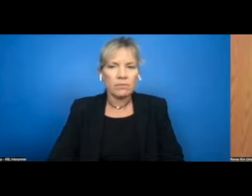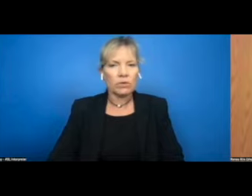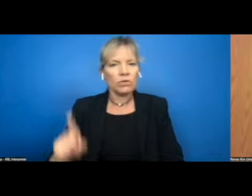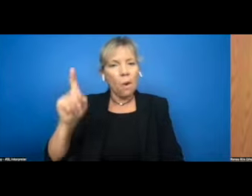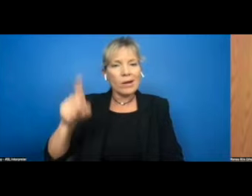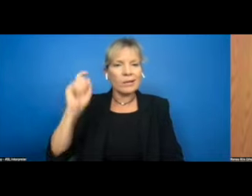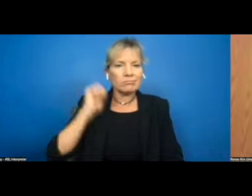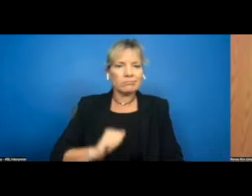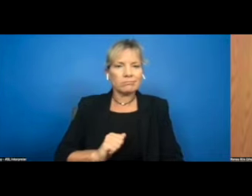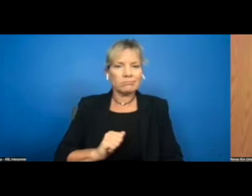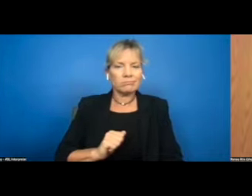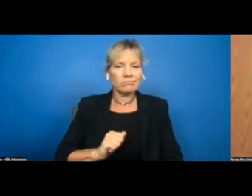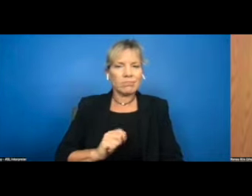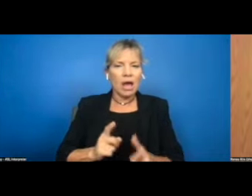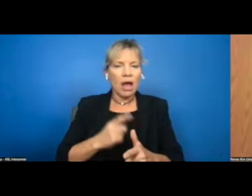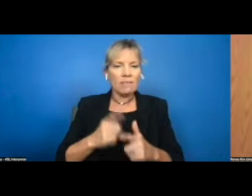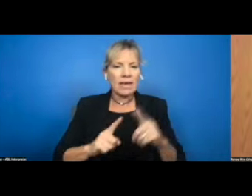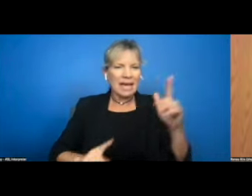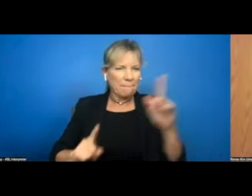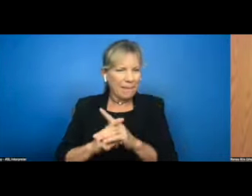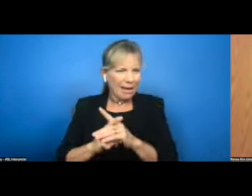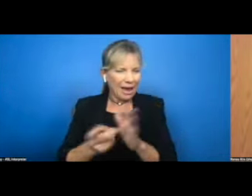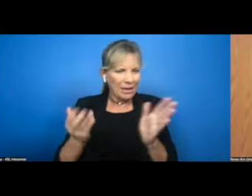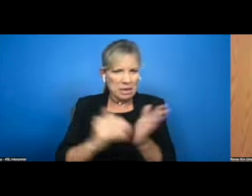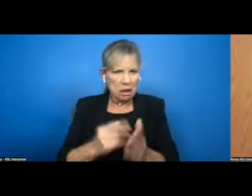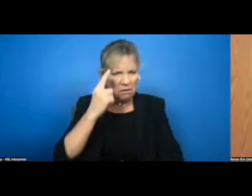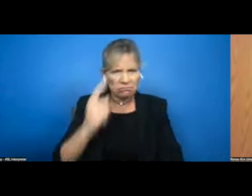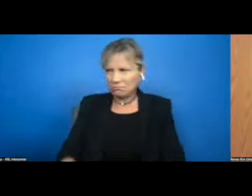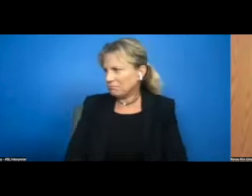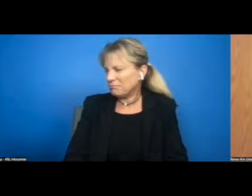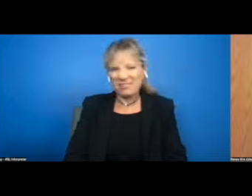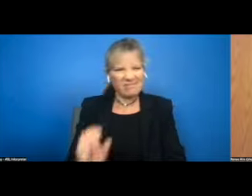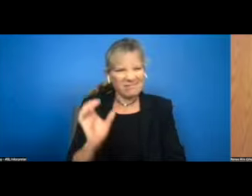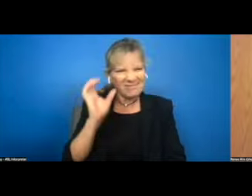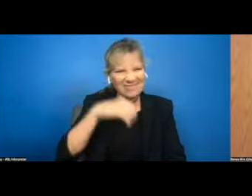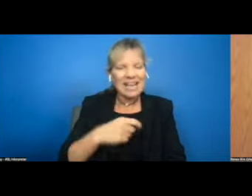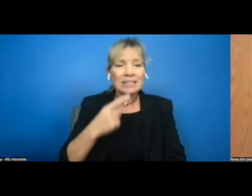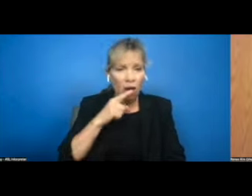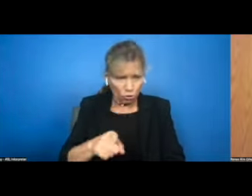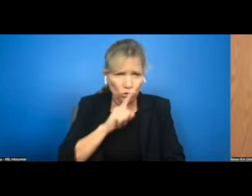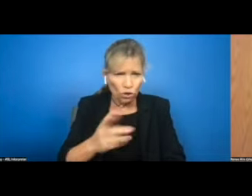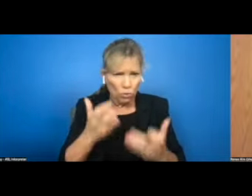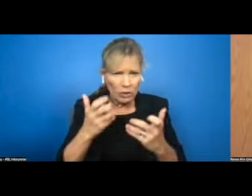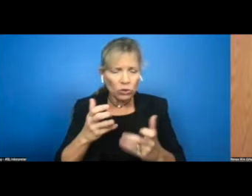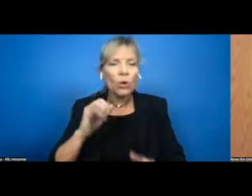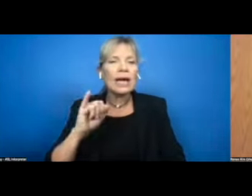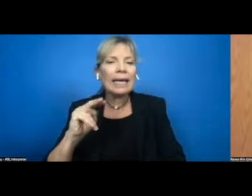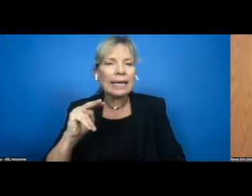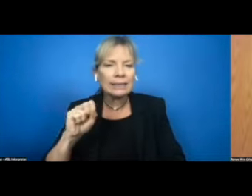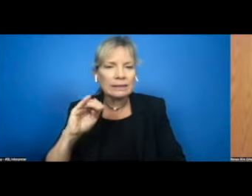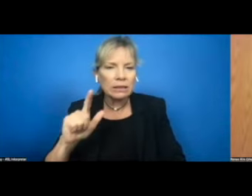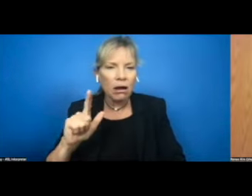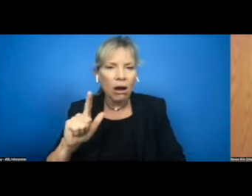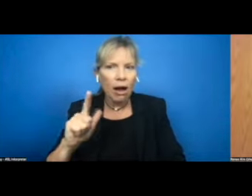it. And then it came back again, and I thought, that's odd. And it said, are you sure you want to instill? And I said,